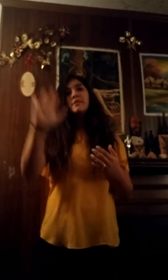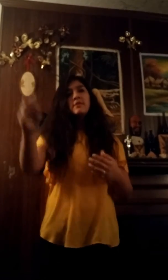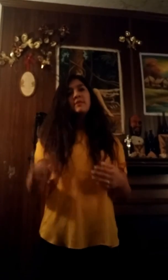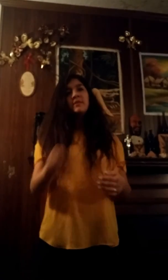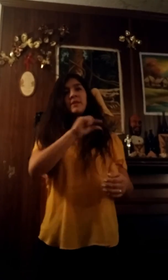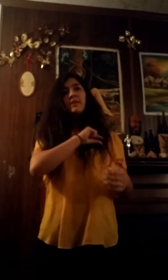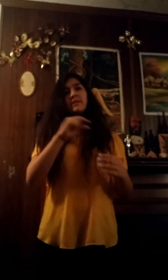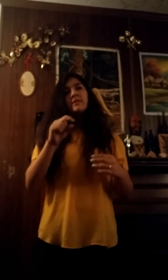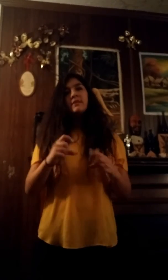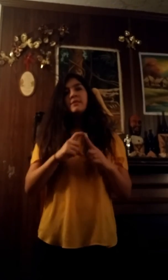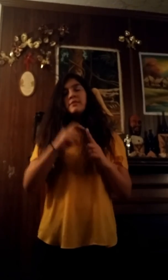For have sinned and come to người of God, purge For